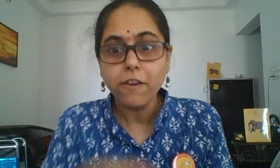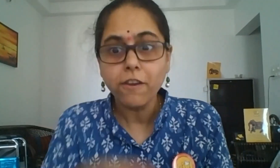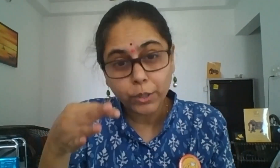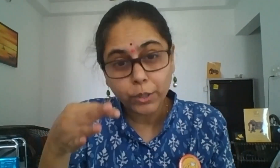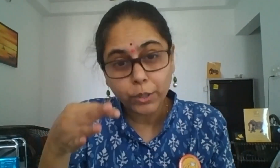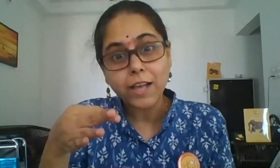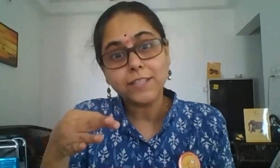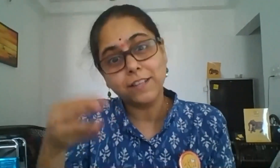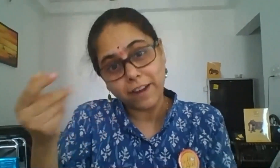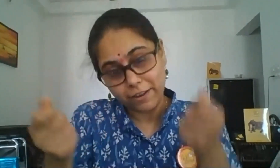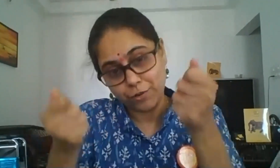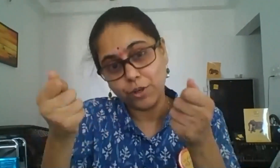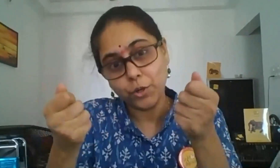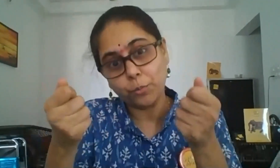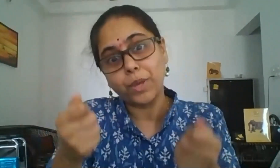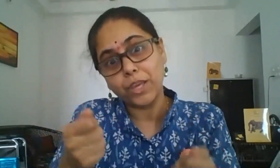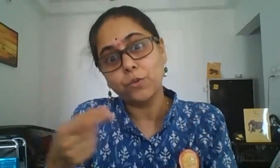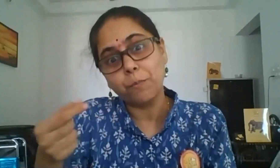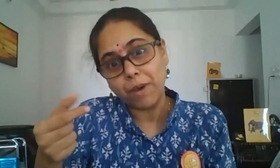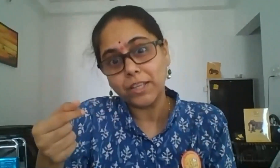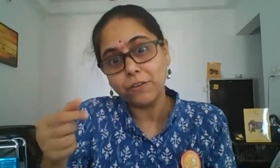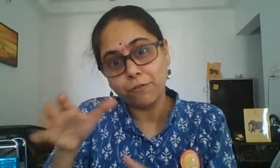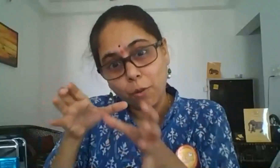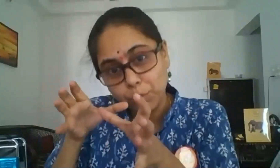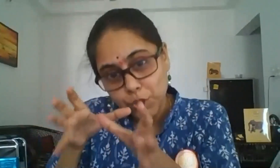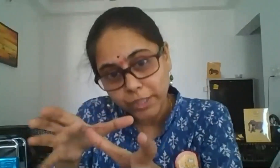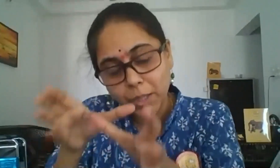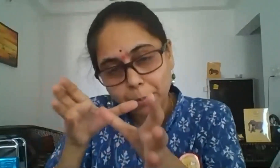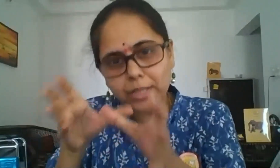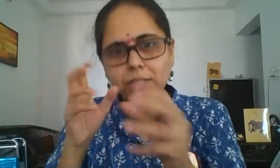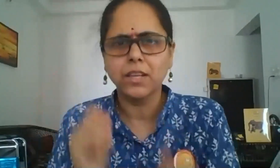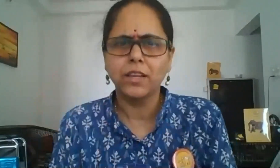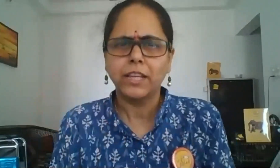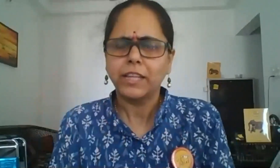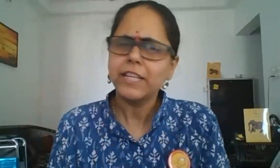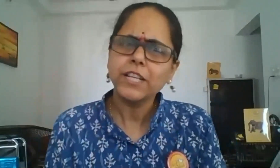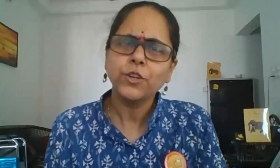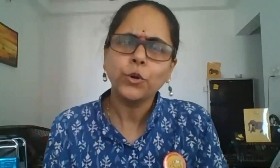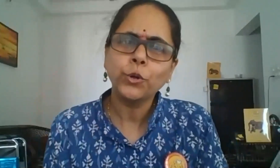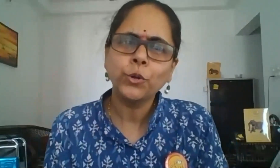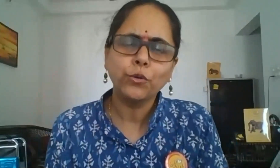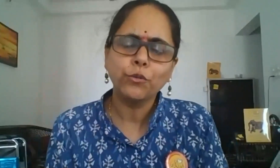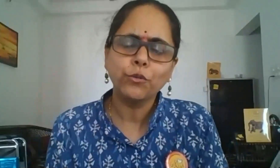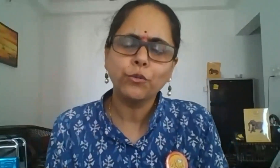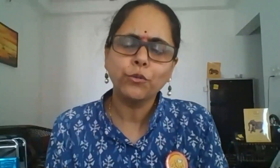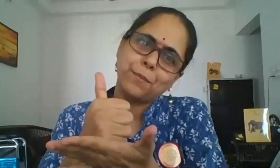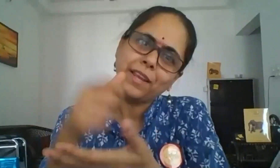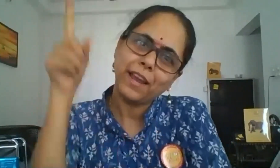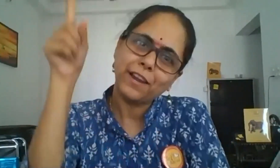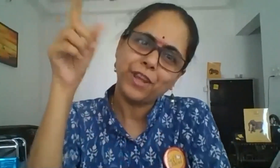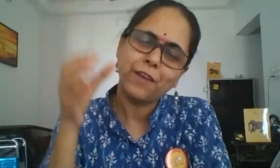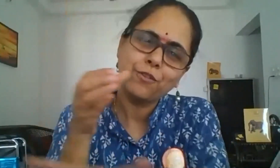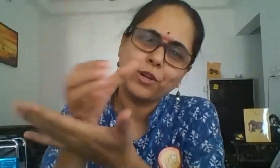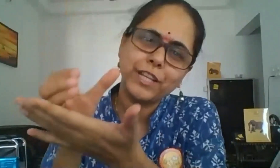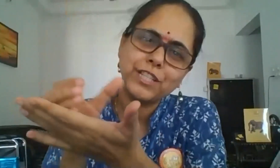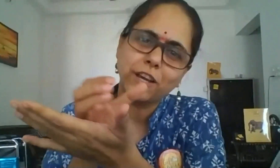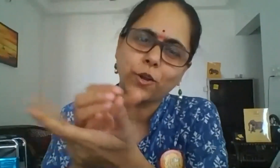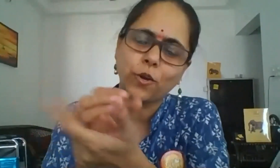you ask driver to pay you money for pushing the bus? They said, no, no, no, we are helping and we have to reach our